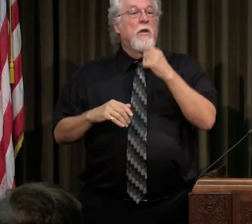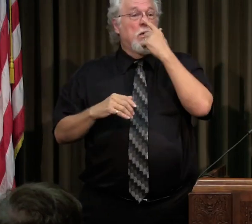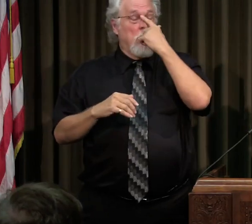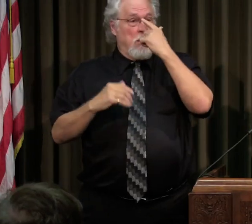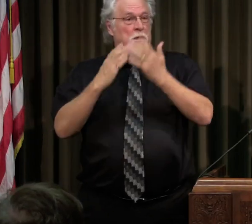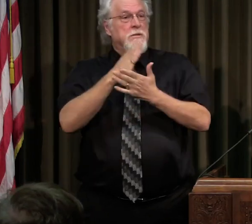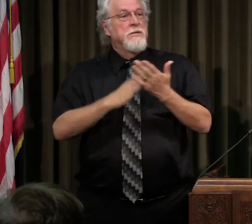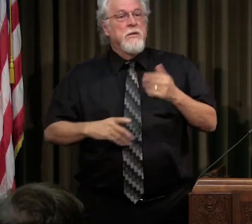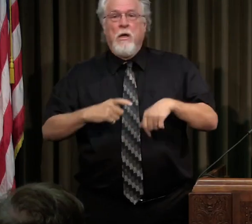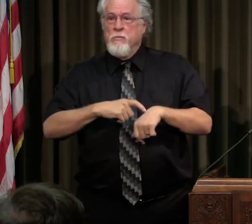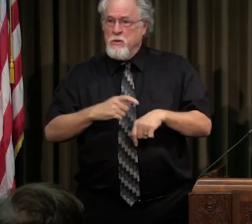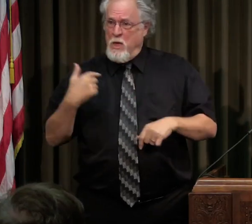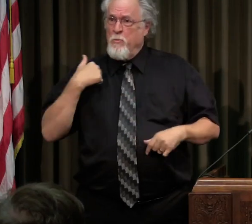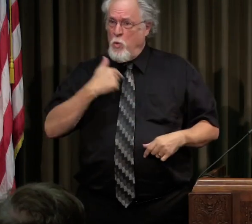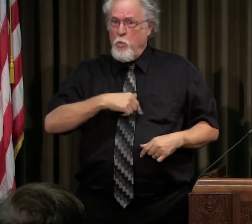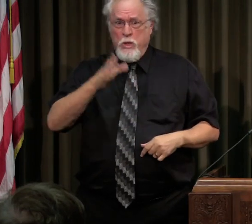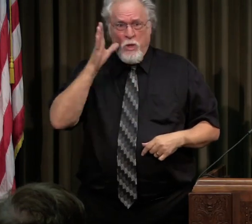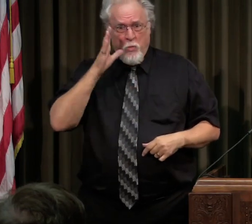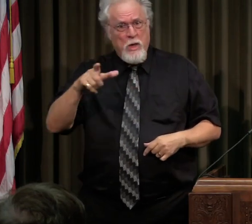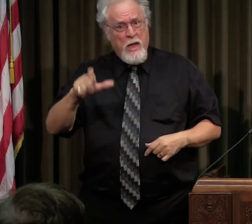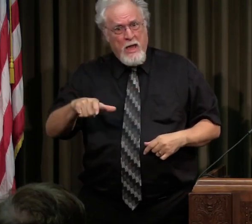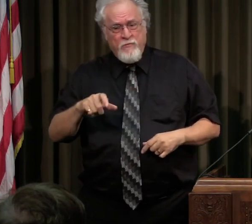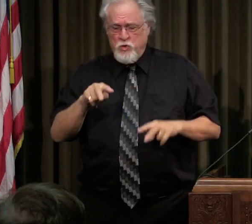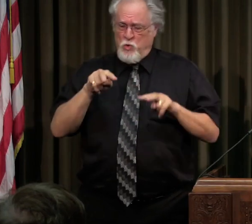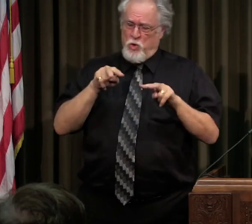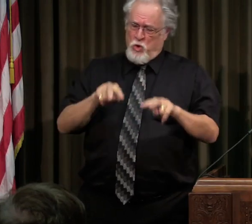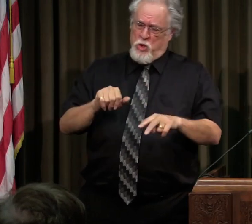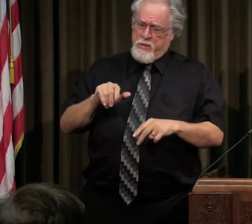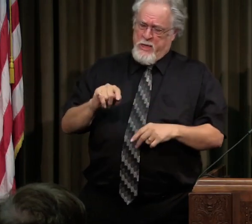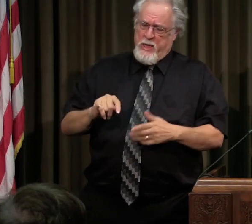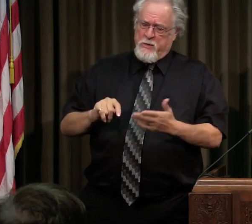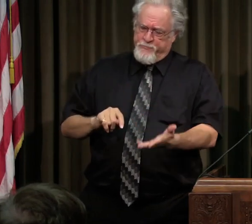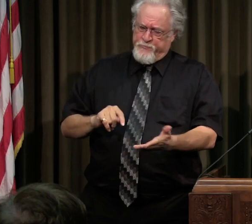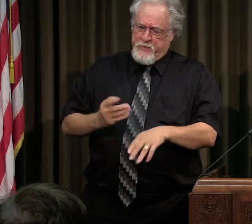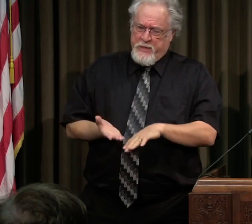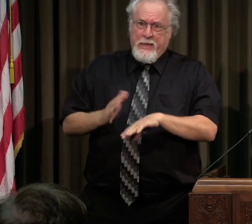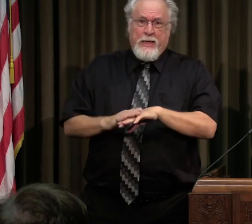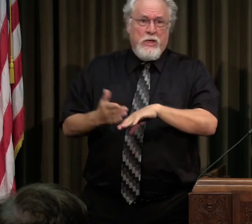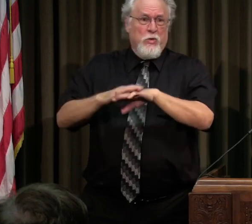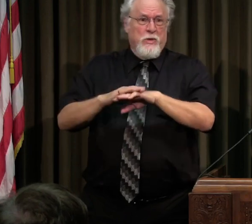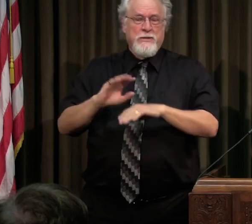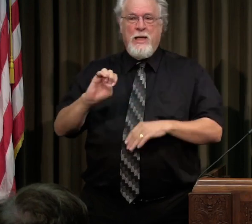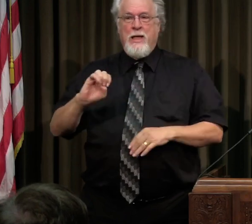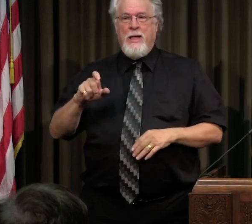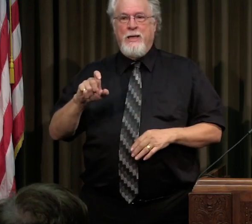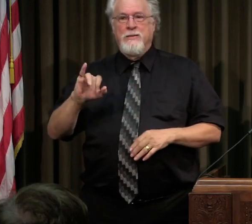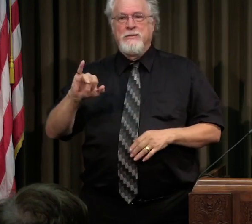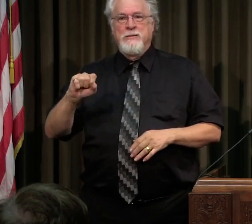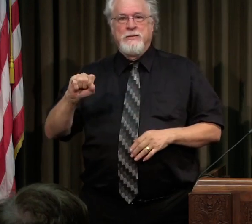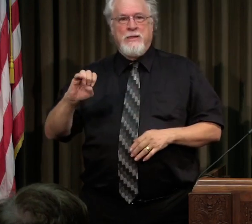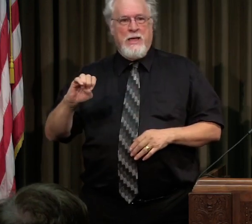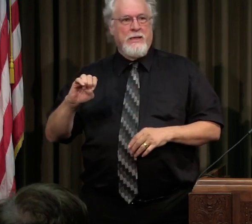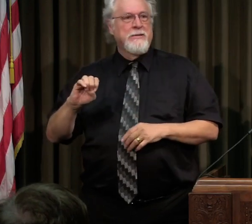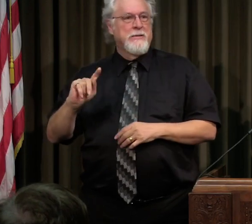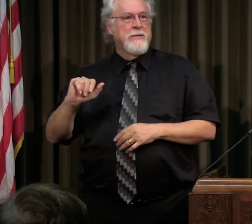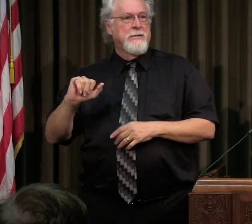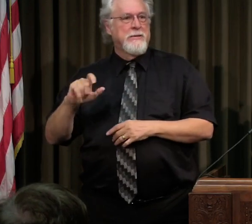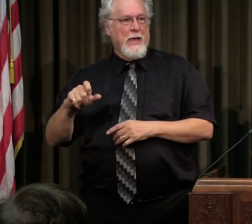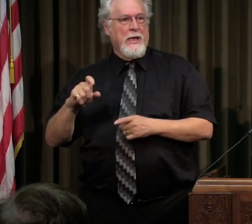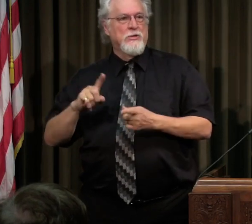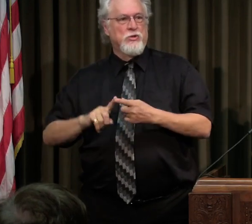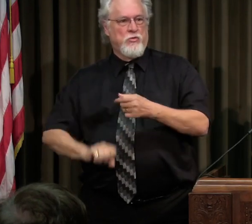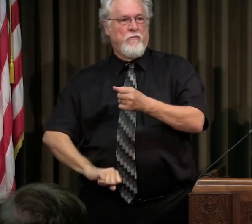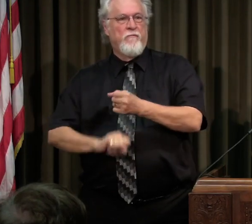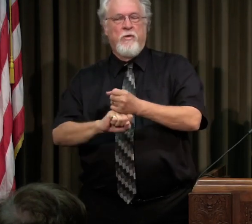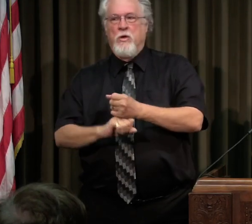point we are going to have to look at increasing the excise tax on gas in order to